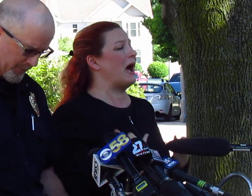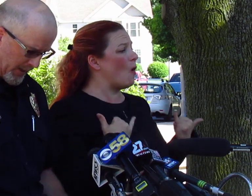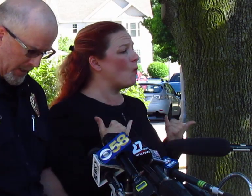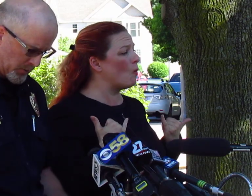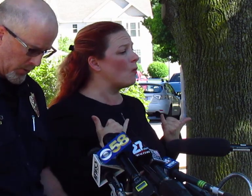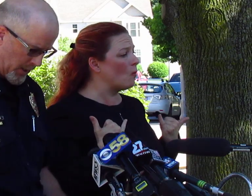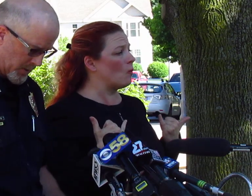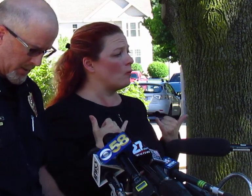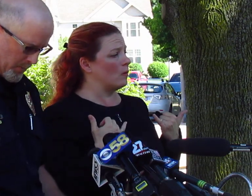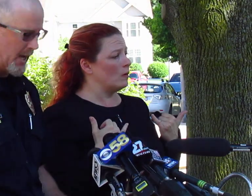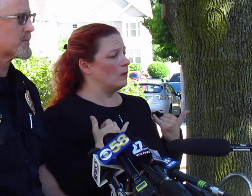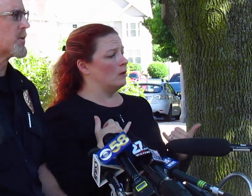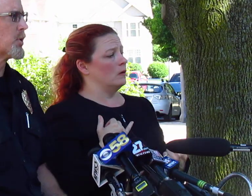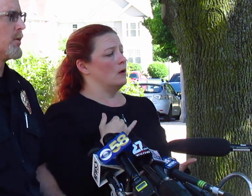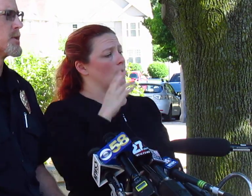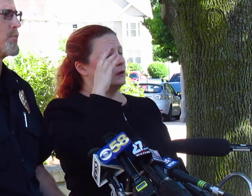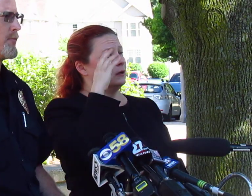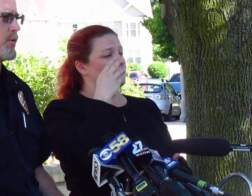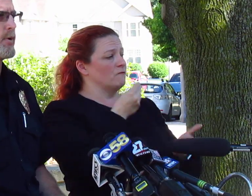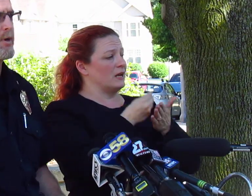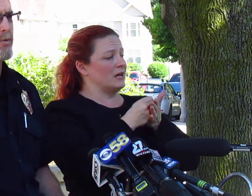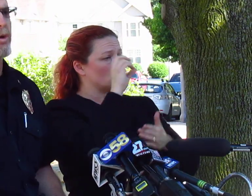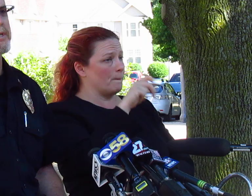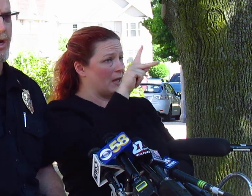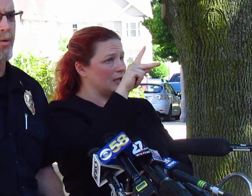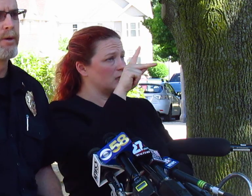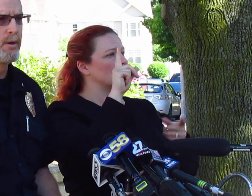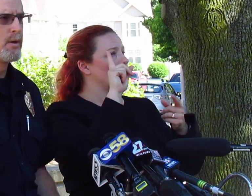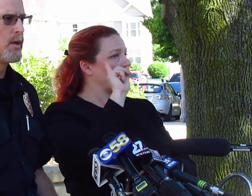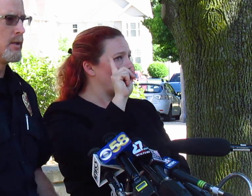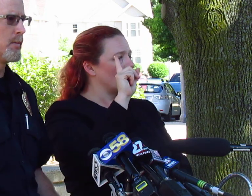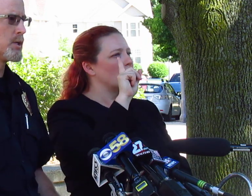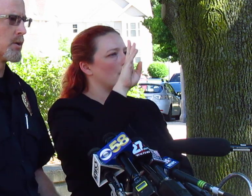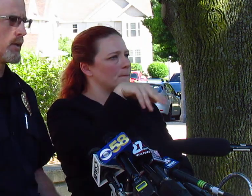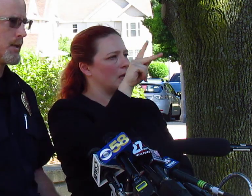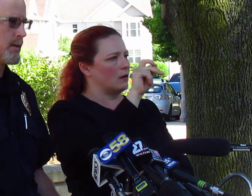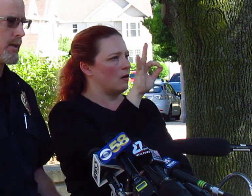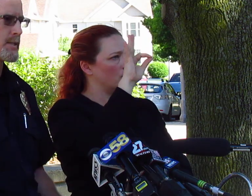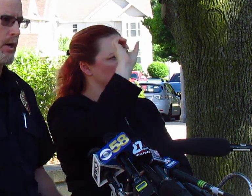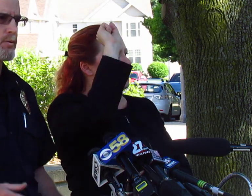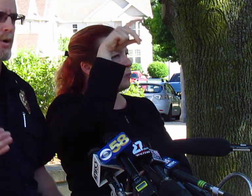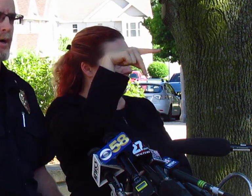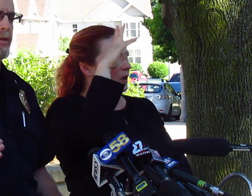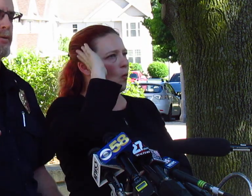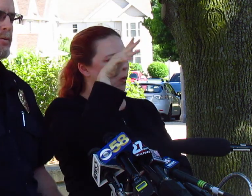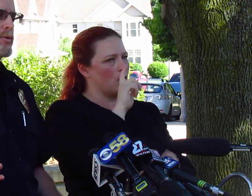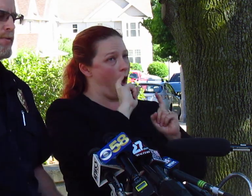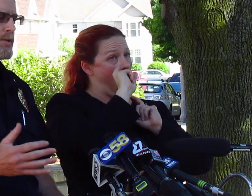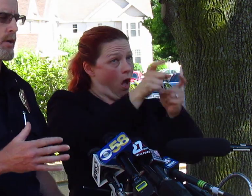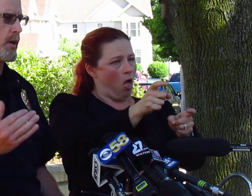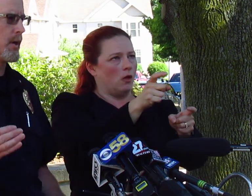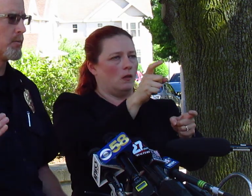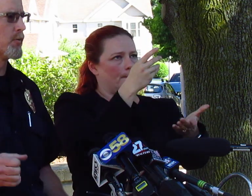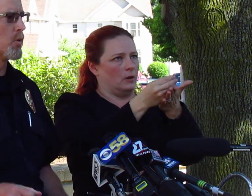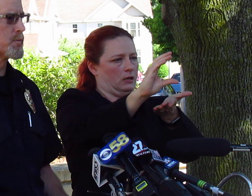is asking, that financial donations to the Bank of Sun Prairie is the preferred route to go. And they'll make sure that it gets help. Those